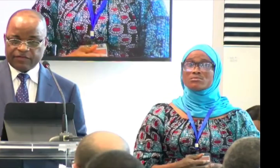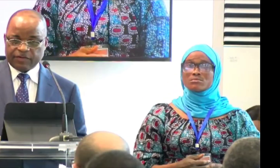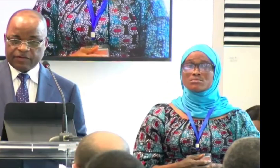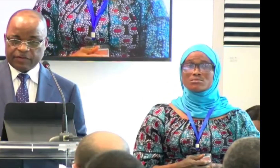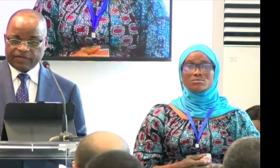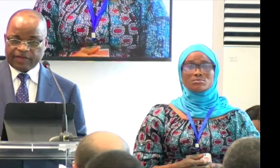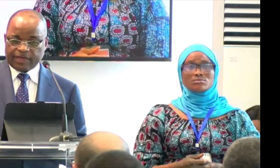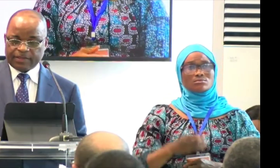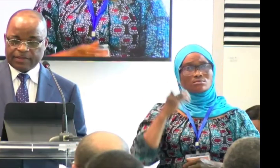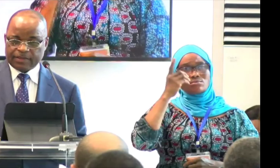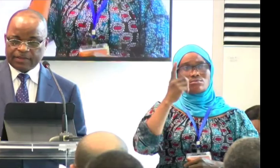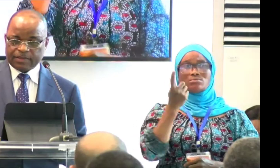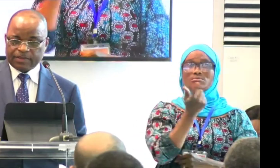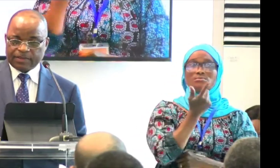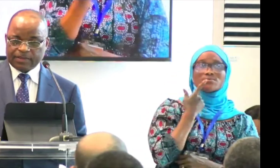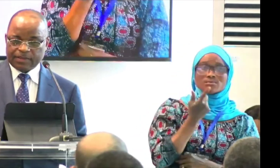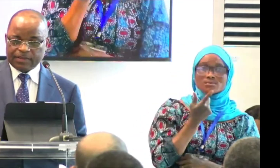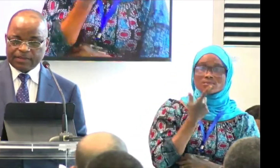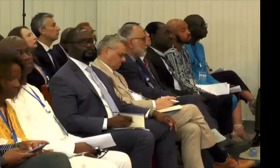Daniel Defoe said,